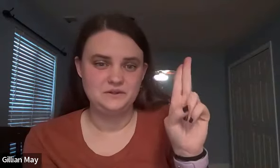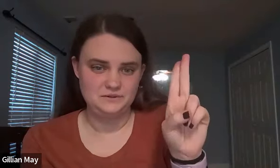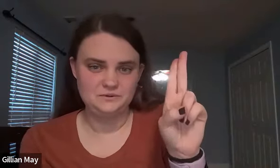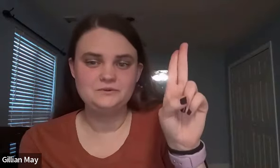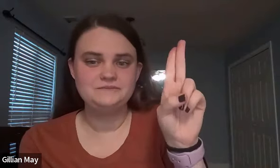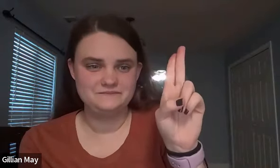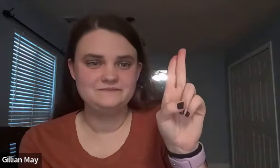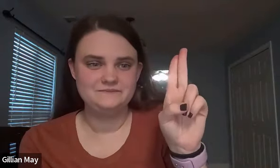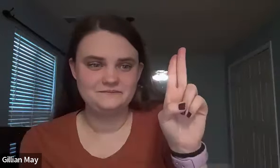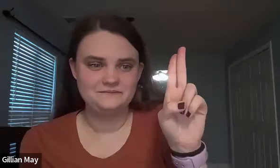U.